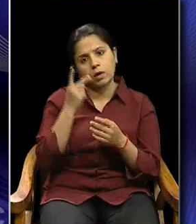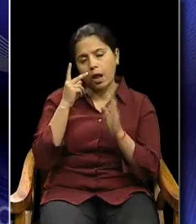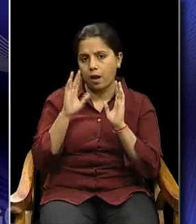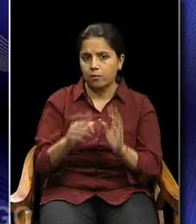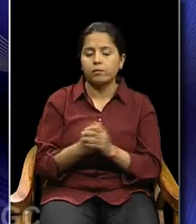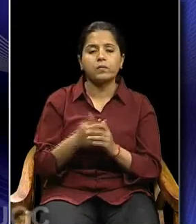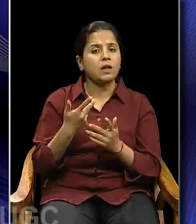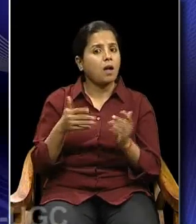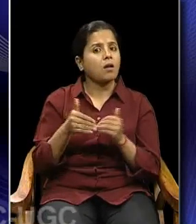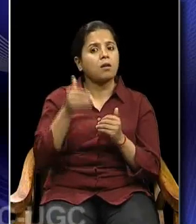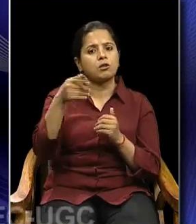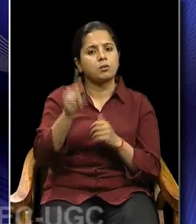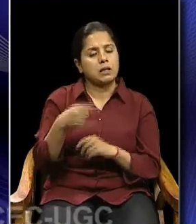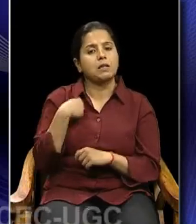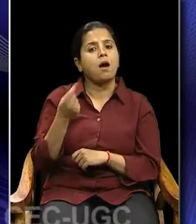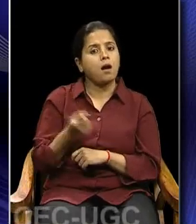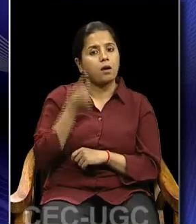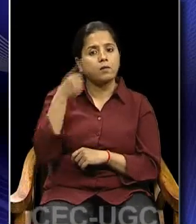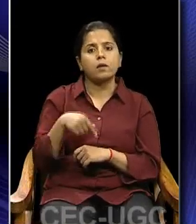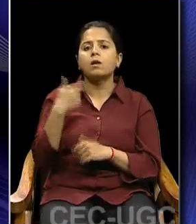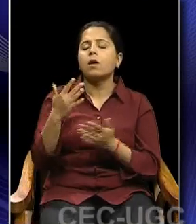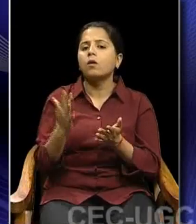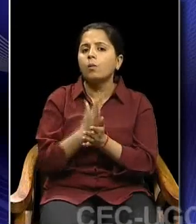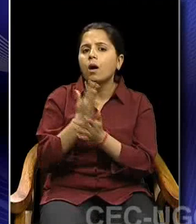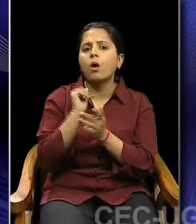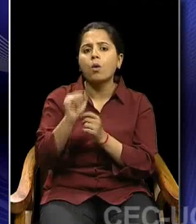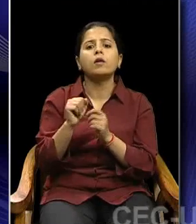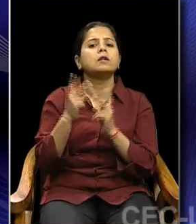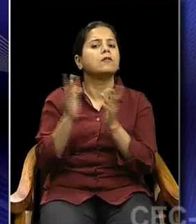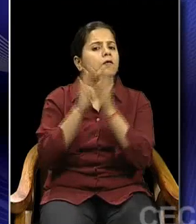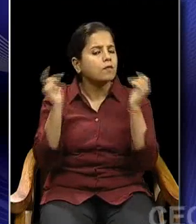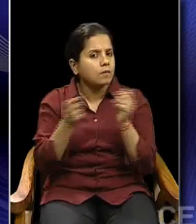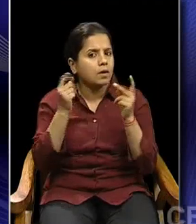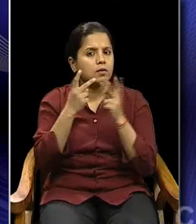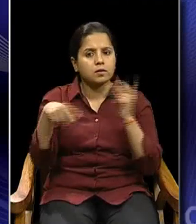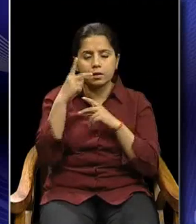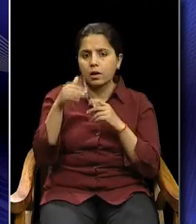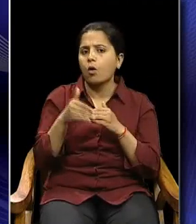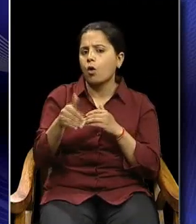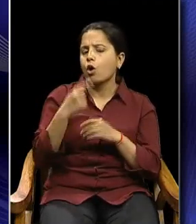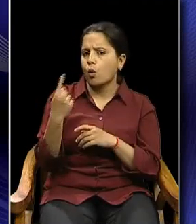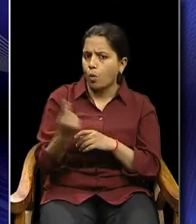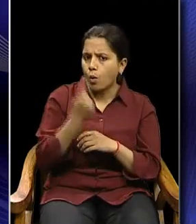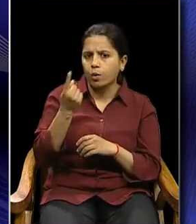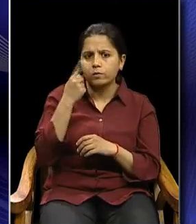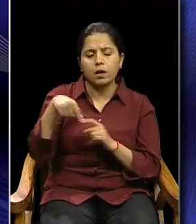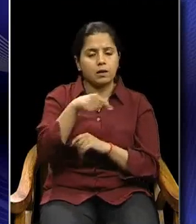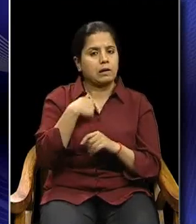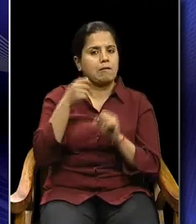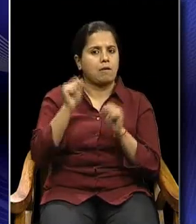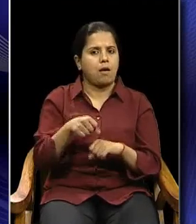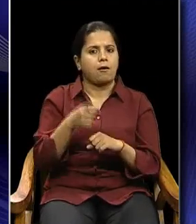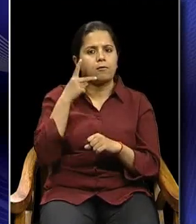So in a way we have to understand the nature of the festivals, and therefore only we will be able to